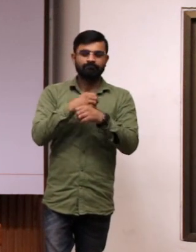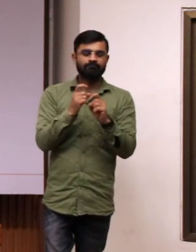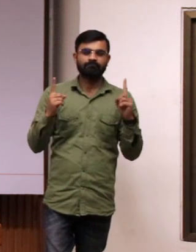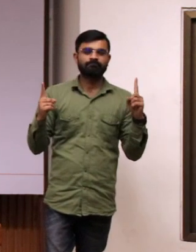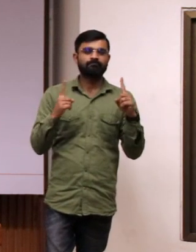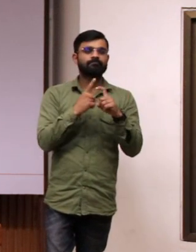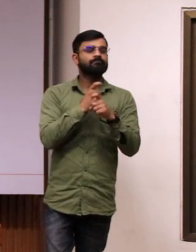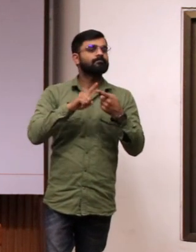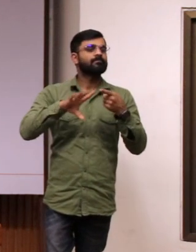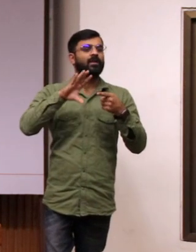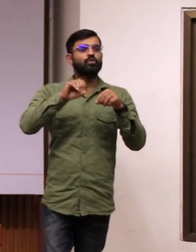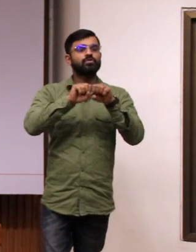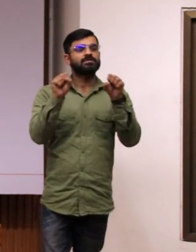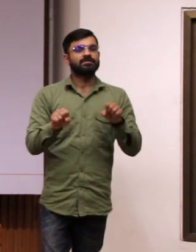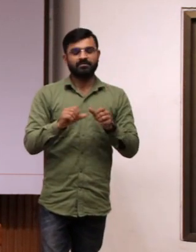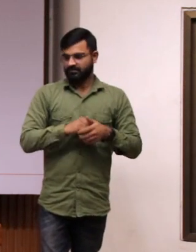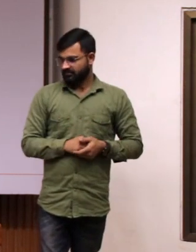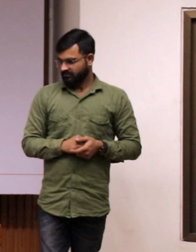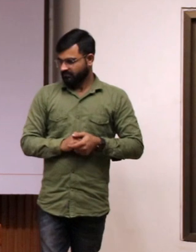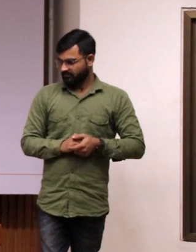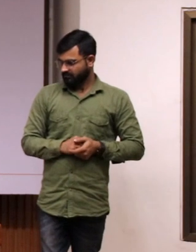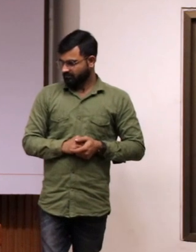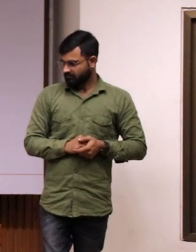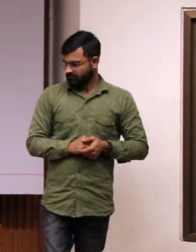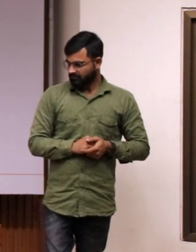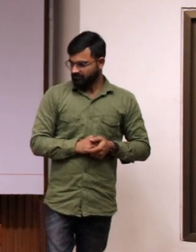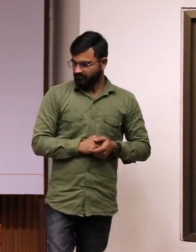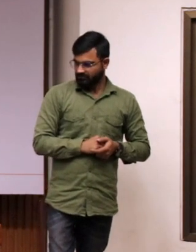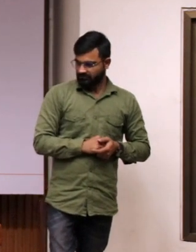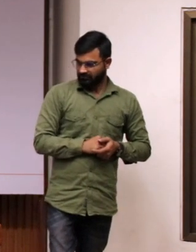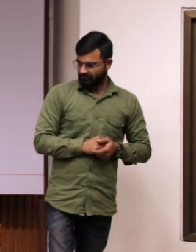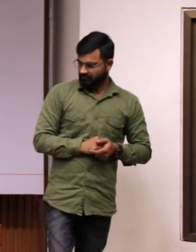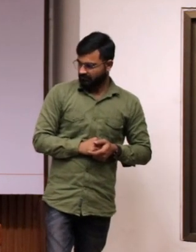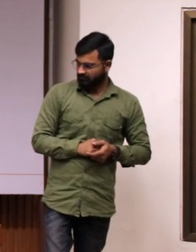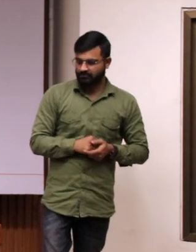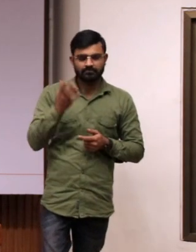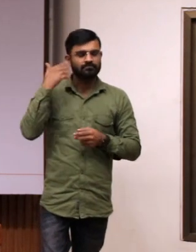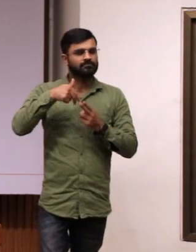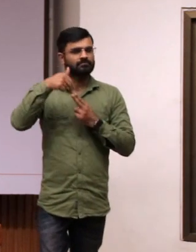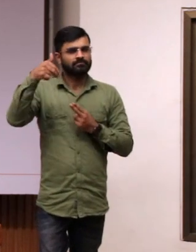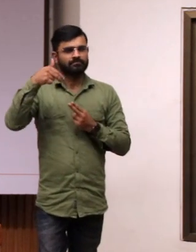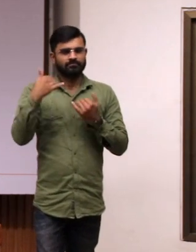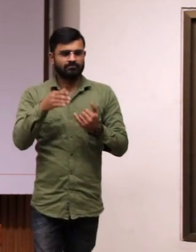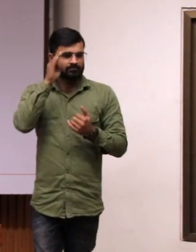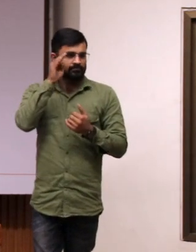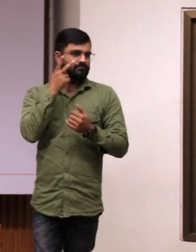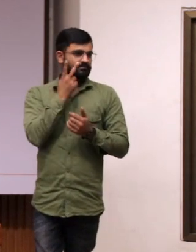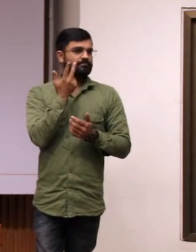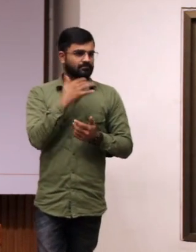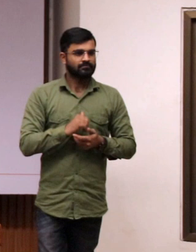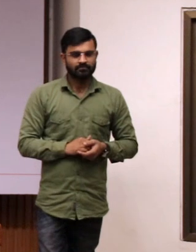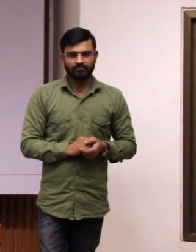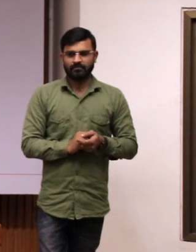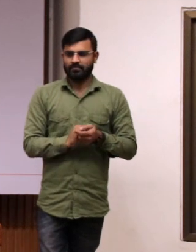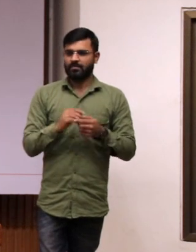complex ecosystem. Obviously, sir. And there is one story, like, no story, this news that